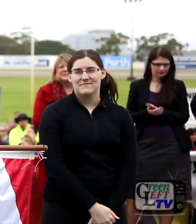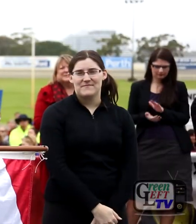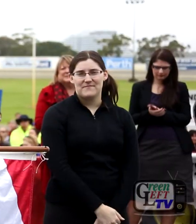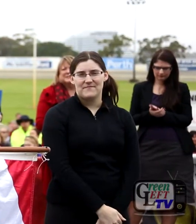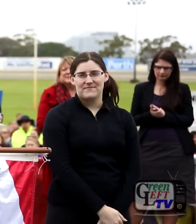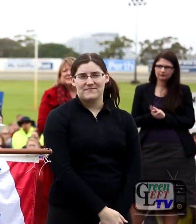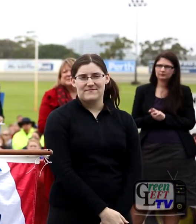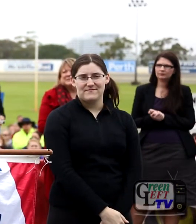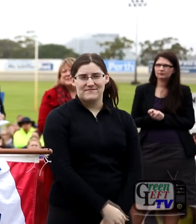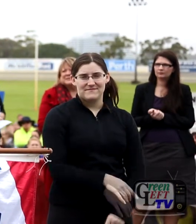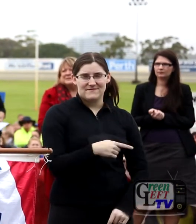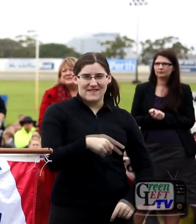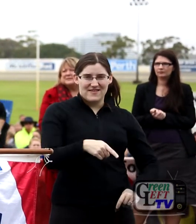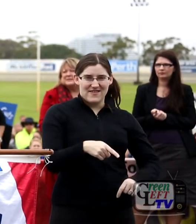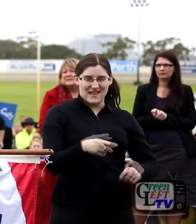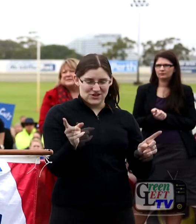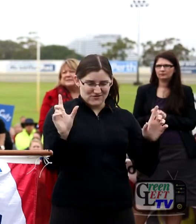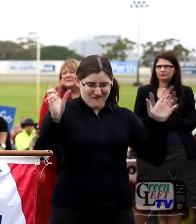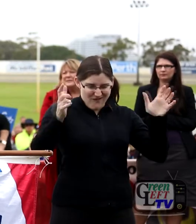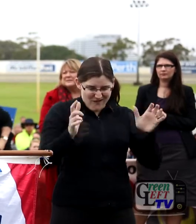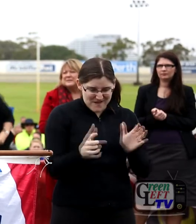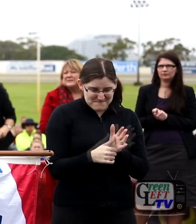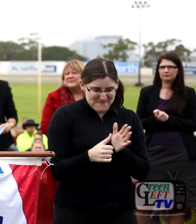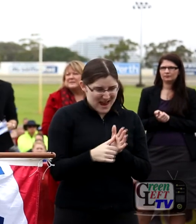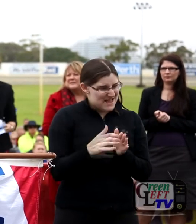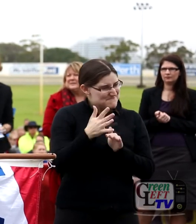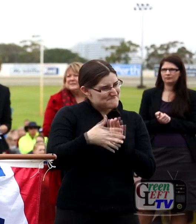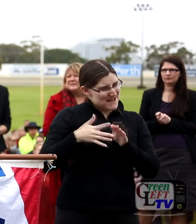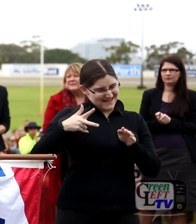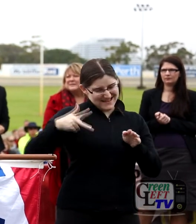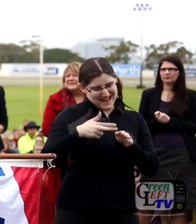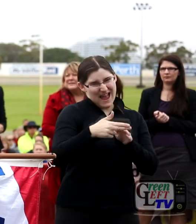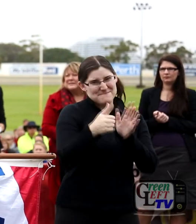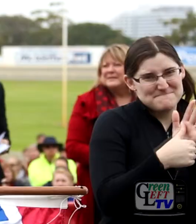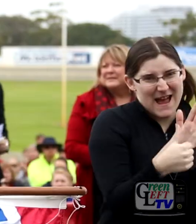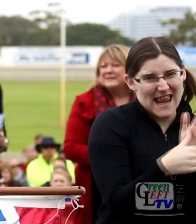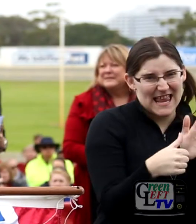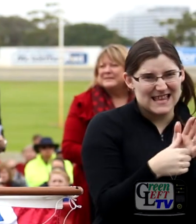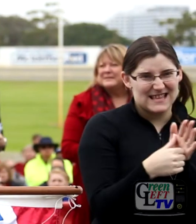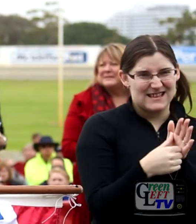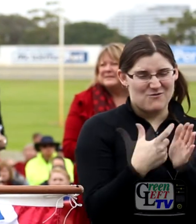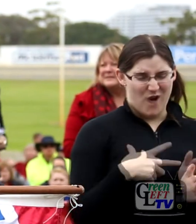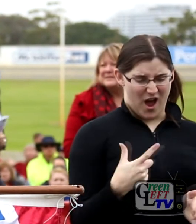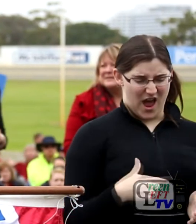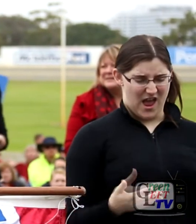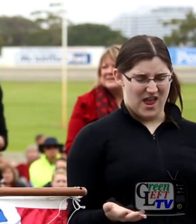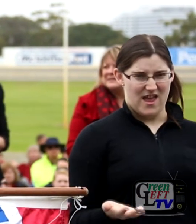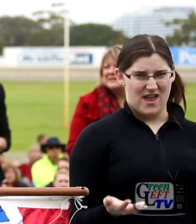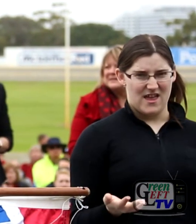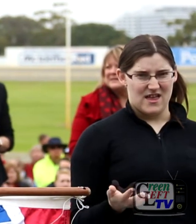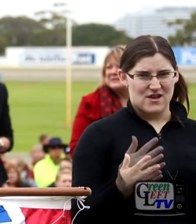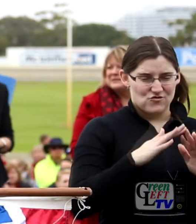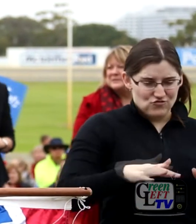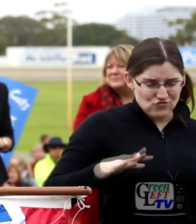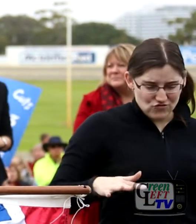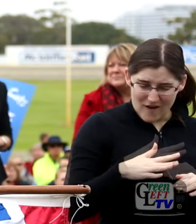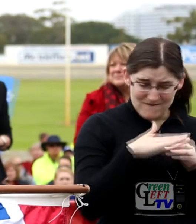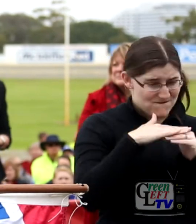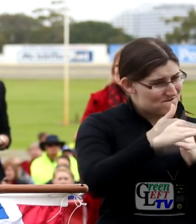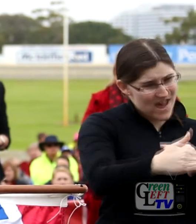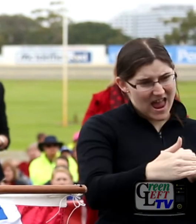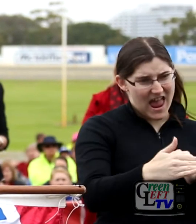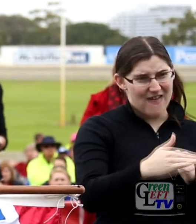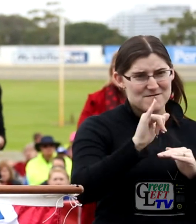No cuts! These so-called reforms are nothing more than cuts and tax levies. Why are children paying the price for